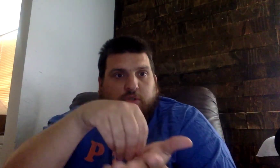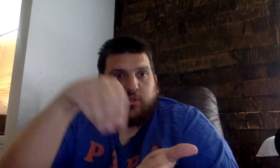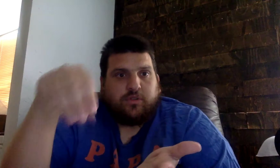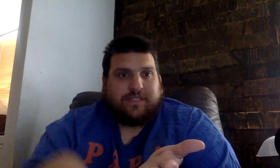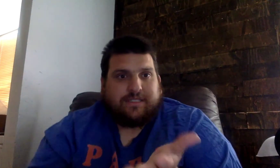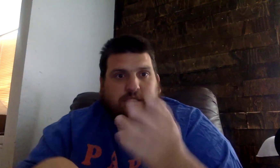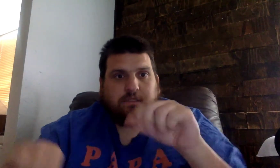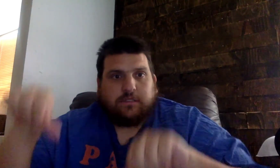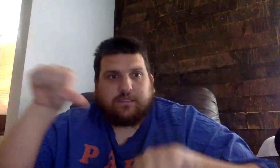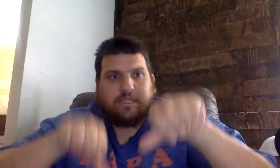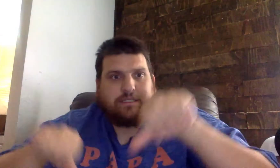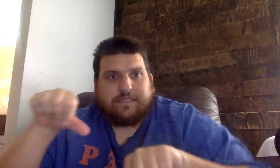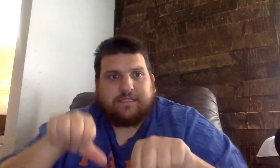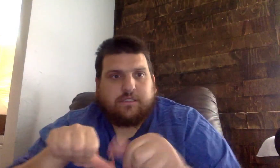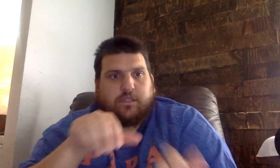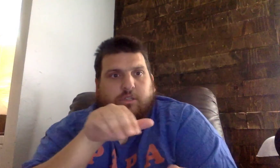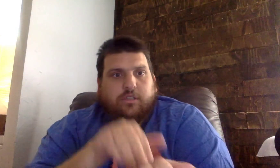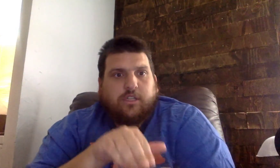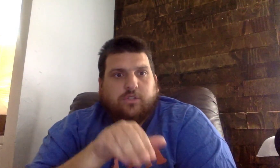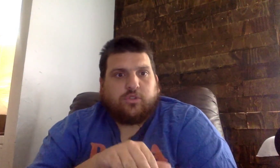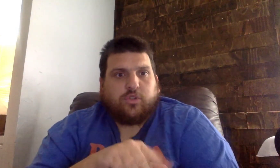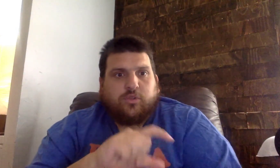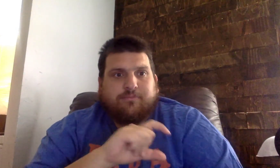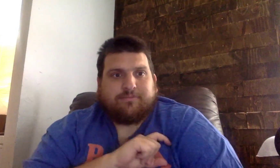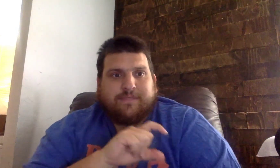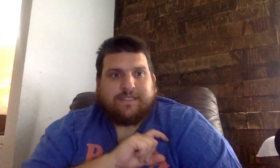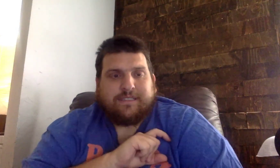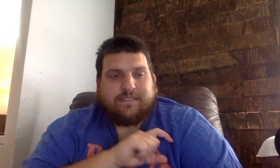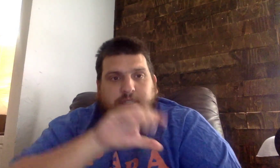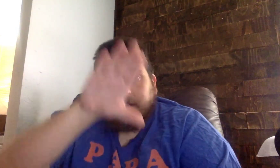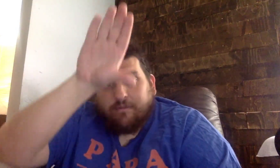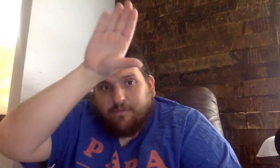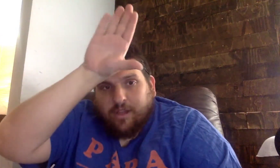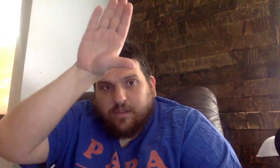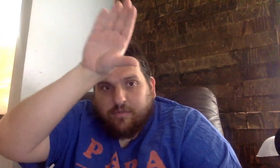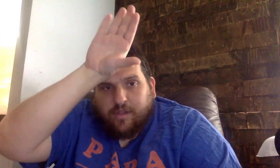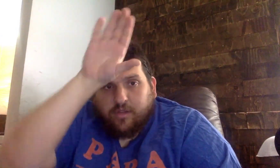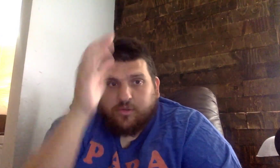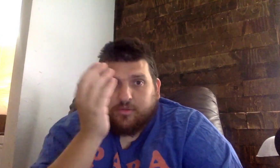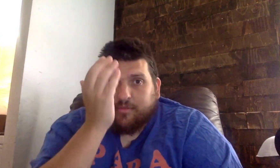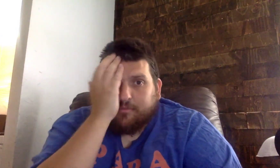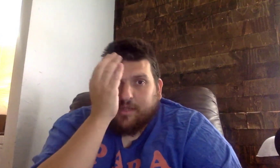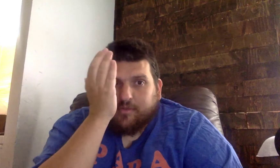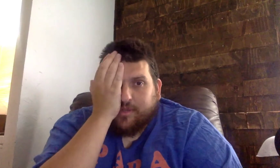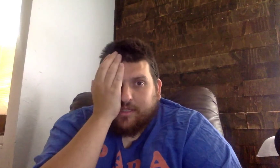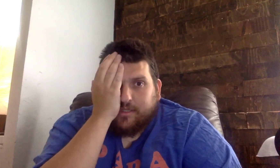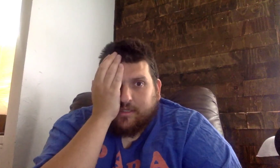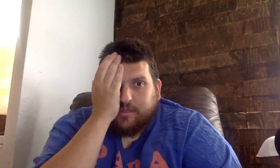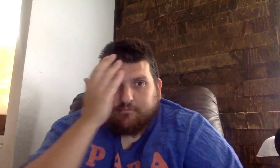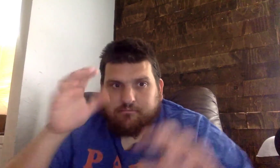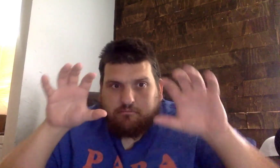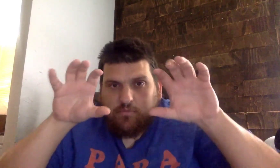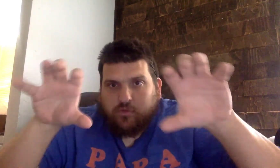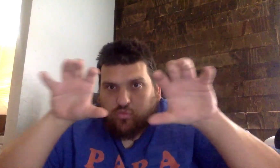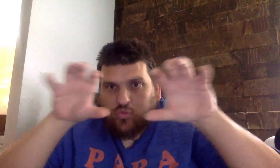teacher, student, scientist, doctor, police, fireman, pirate,